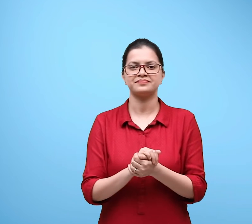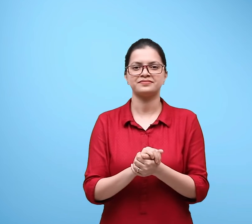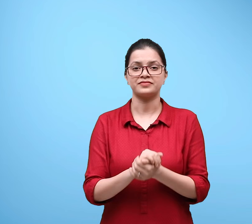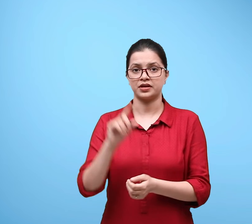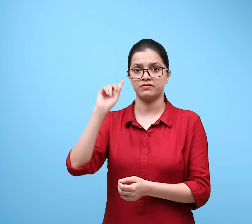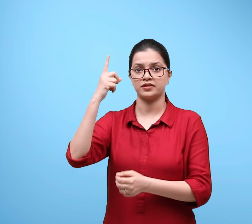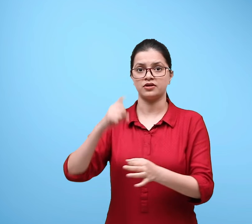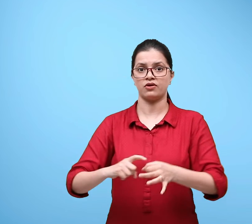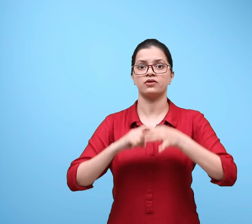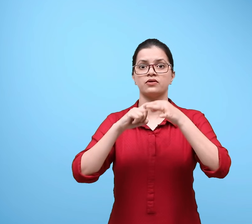1.